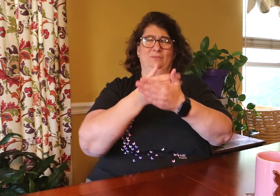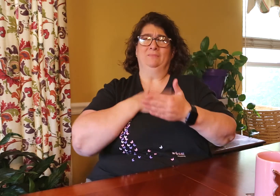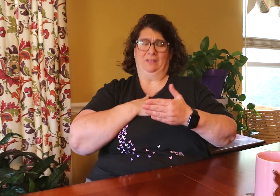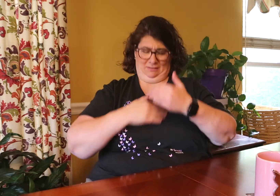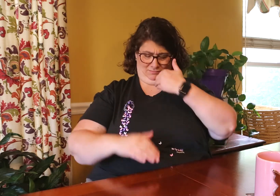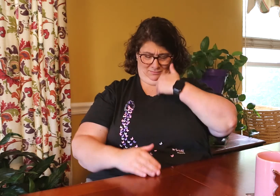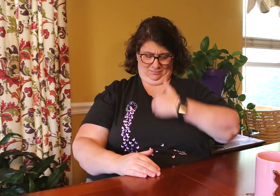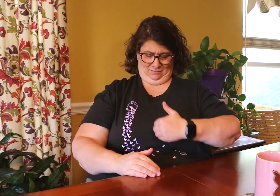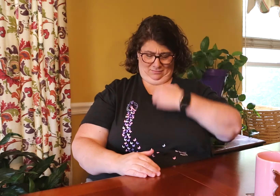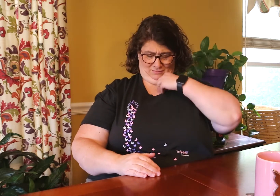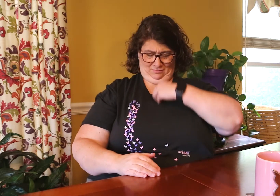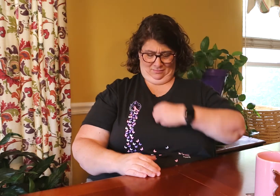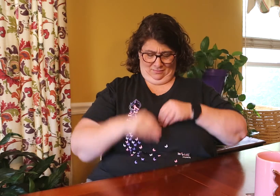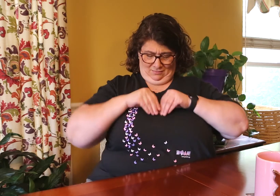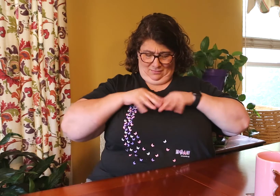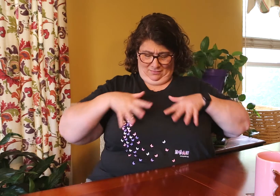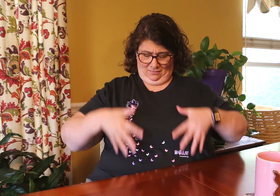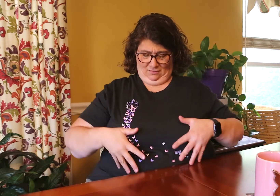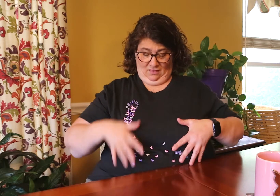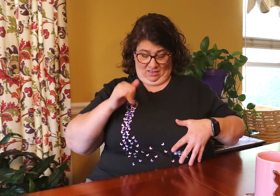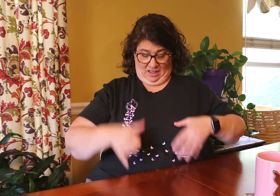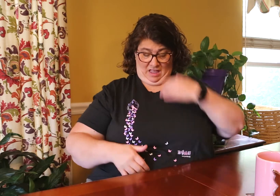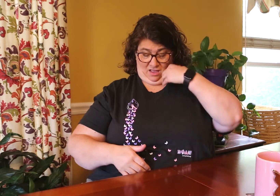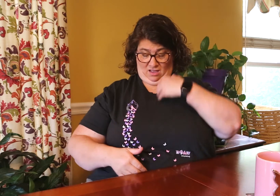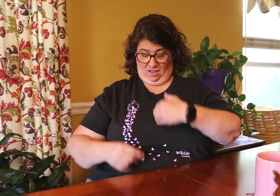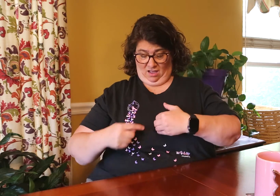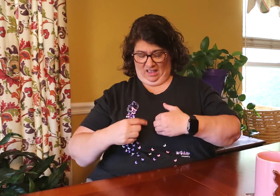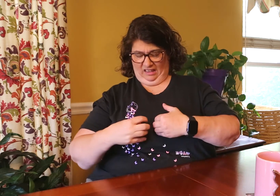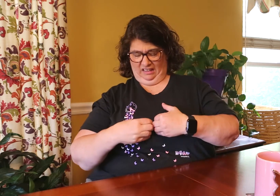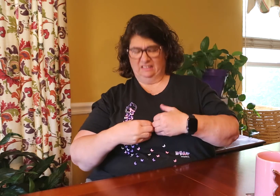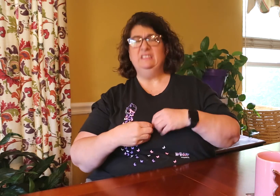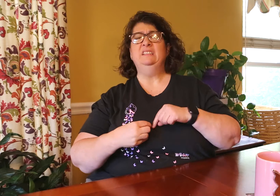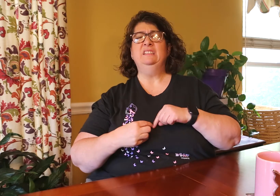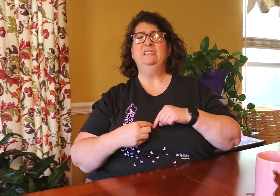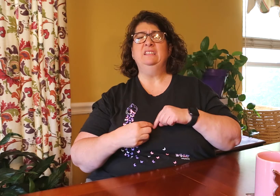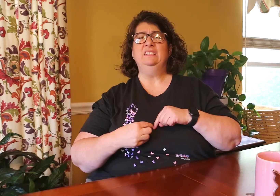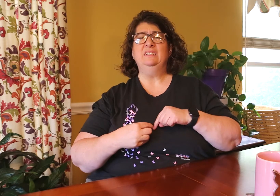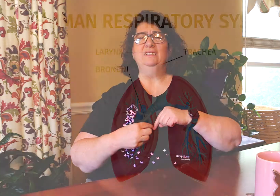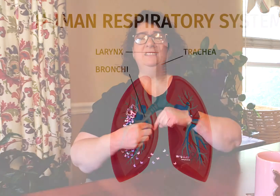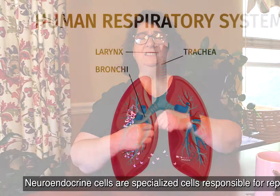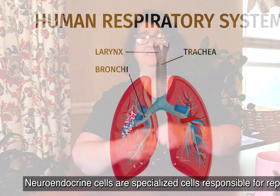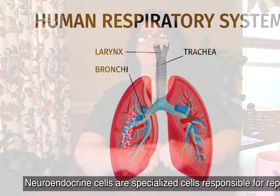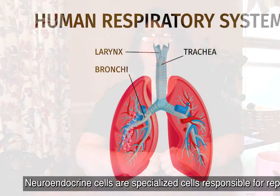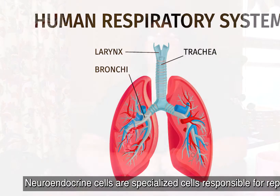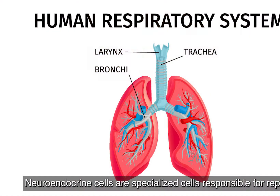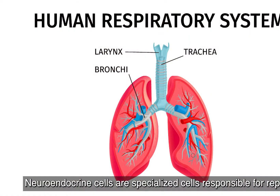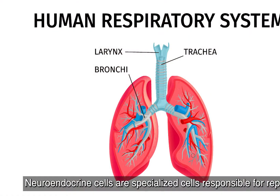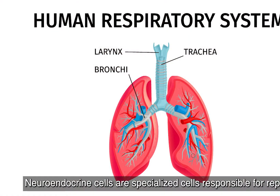and it was right near my bronchi, where the air would go from the trachea into my lungs.